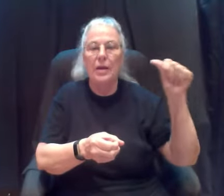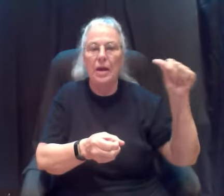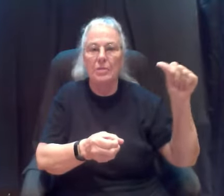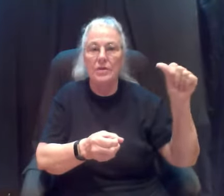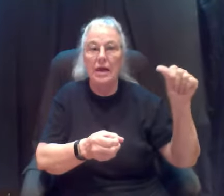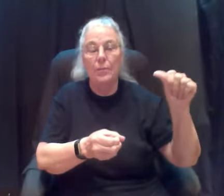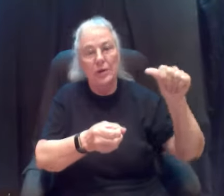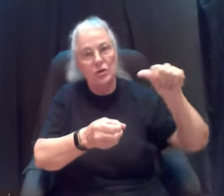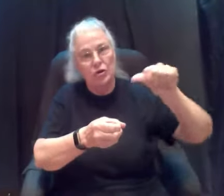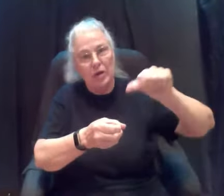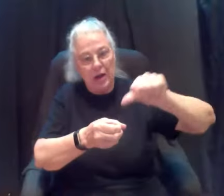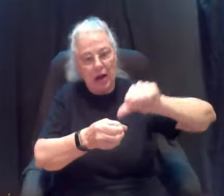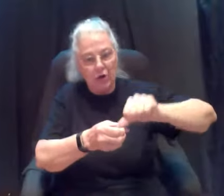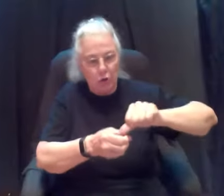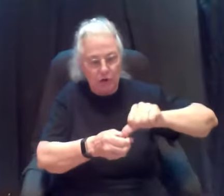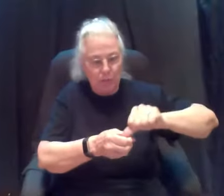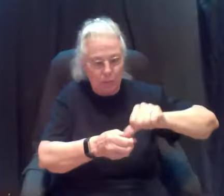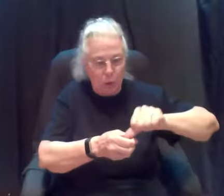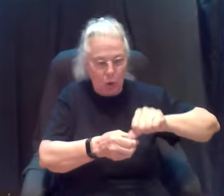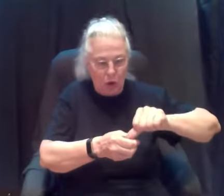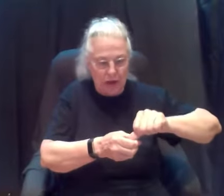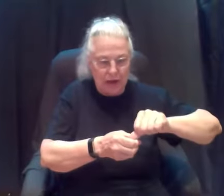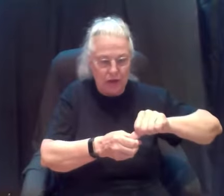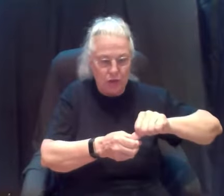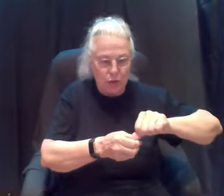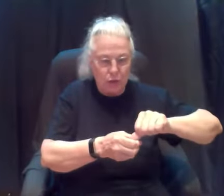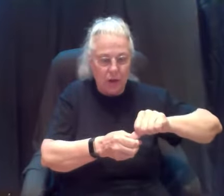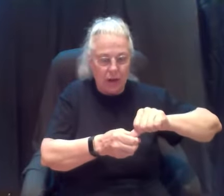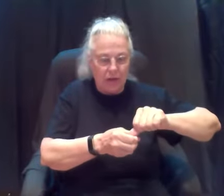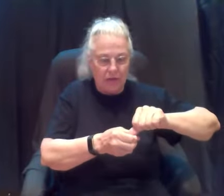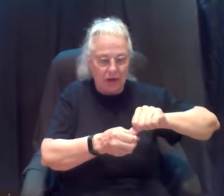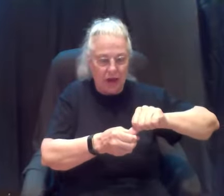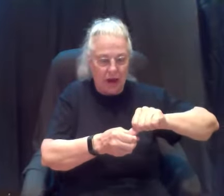becomes like a pitcher, and you're going to pour it into the cup.